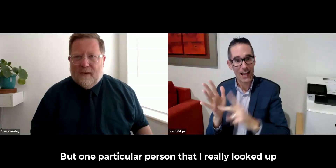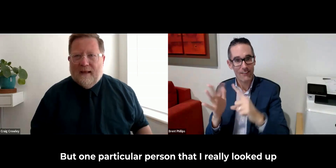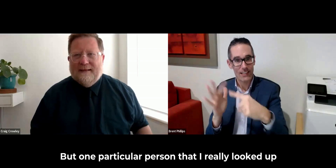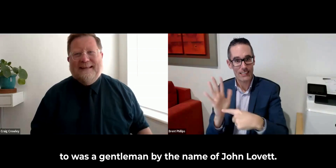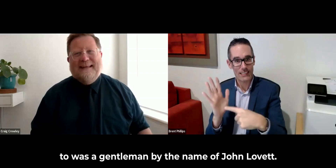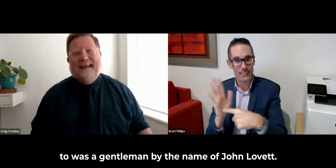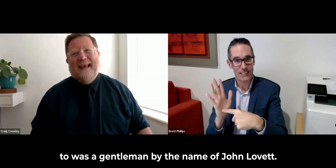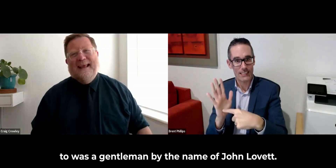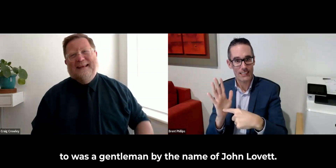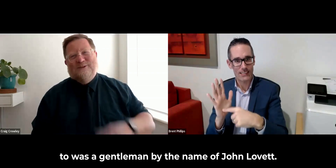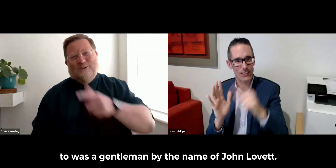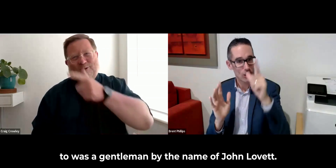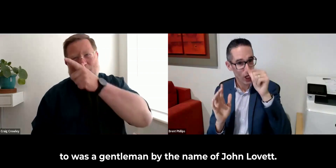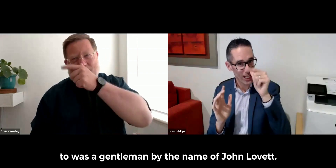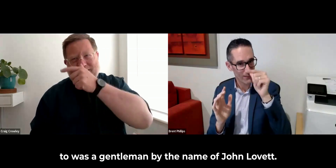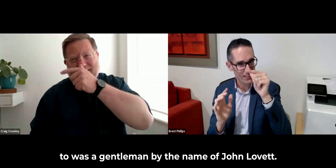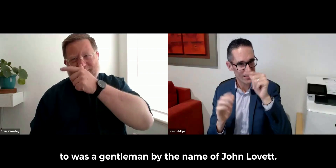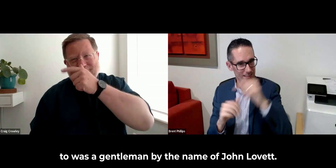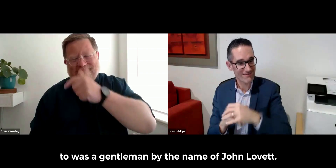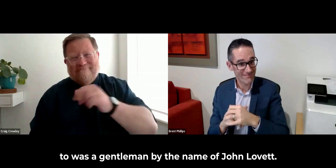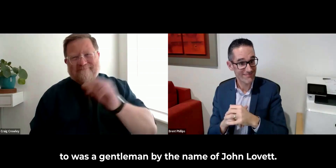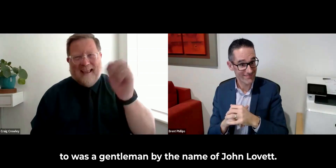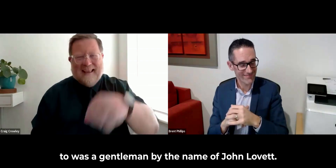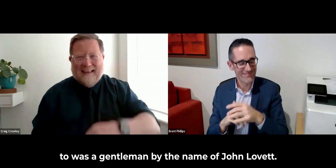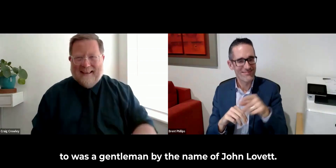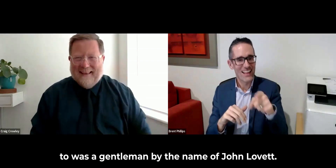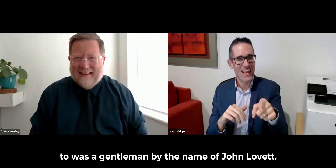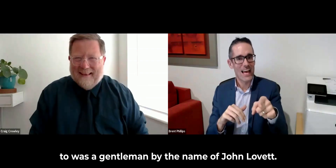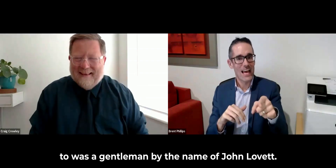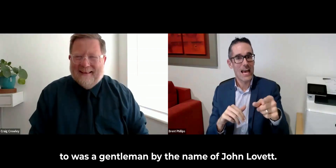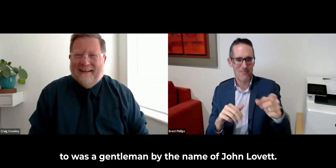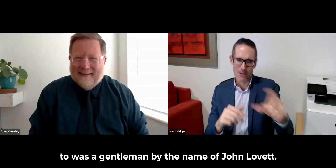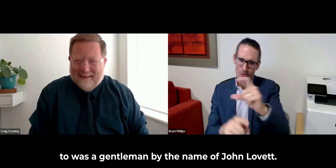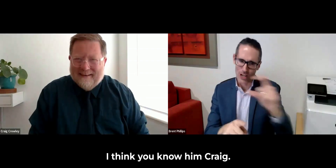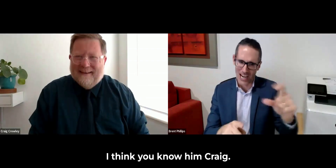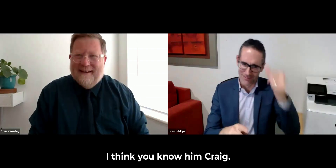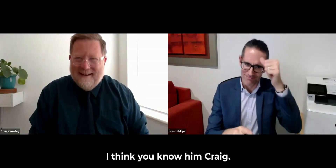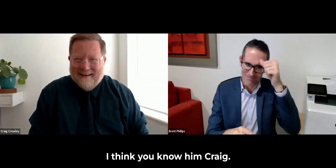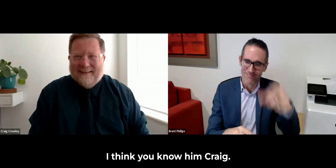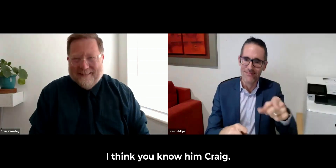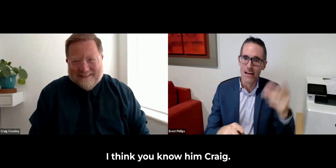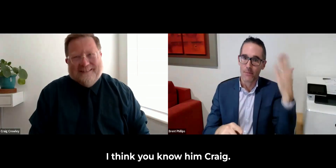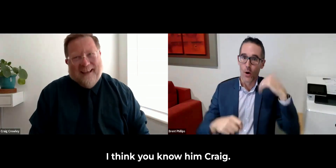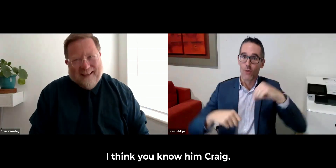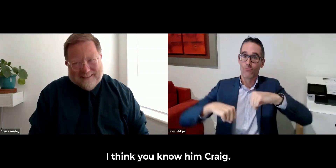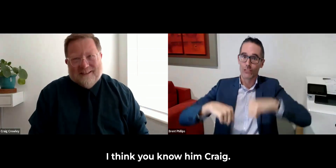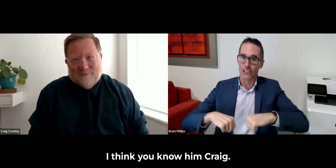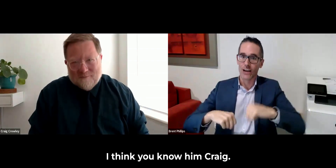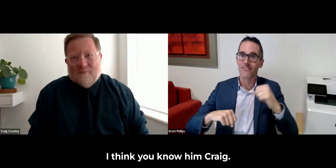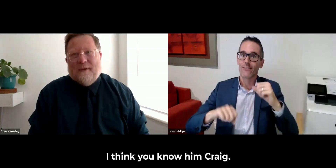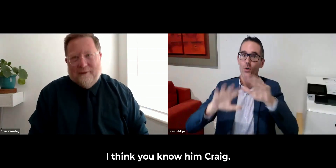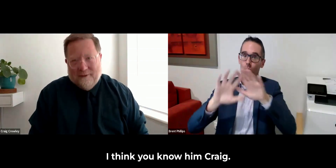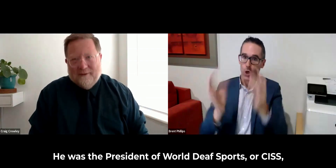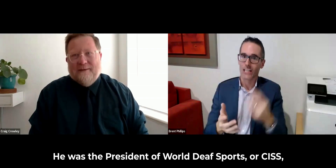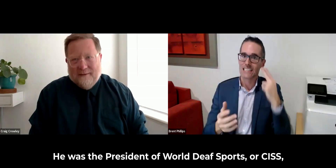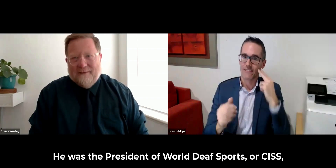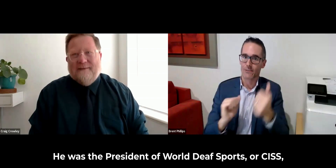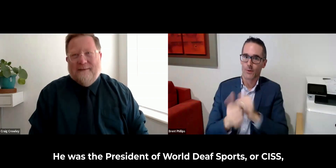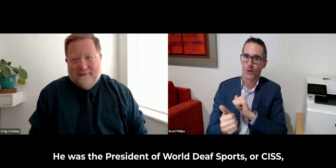up to was a gentleman by the name of John Lovett. I think you know him, Craig. He was the president